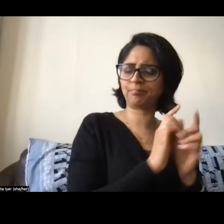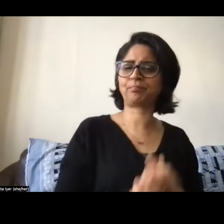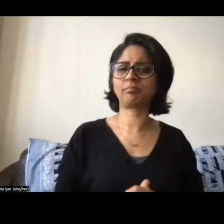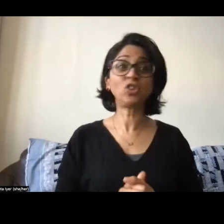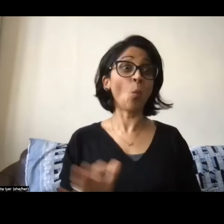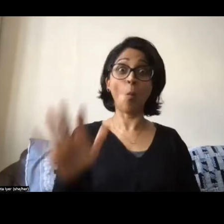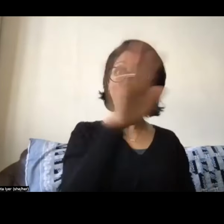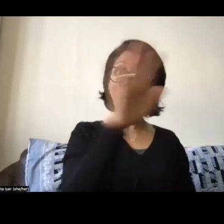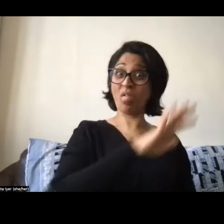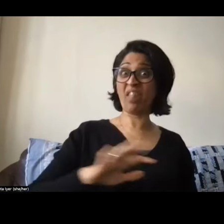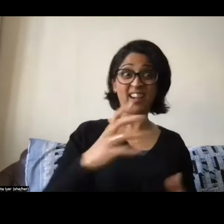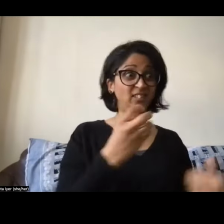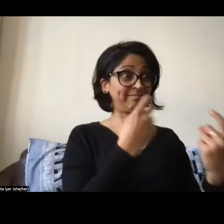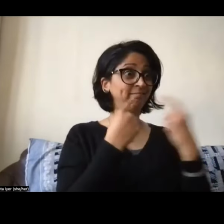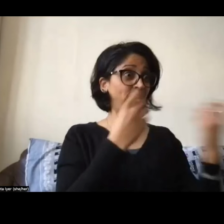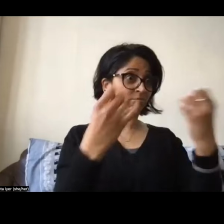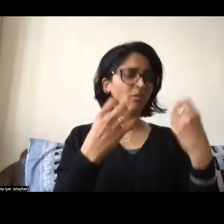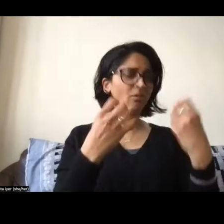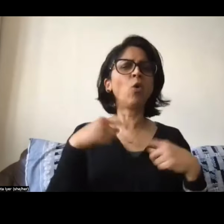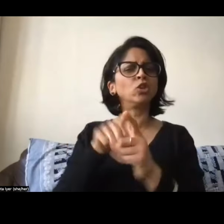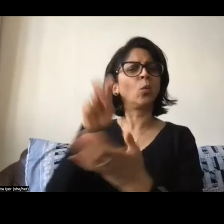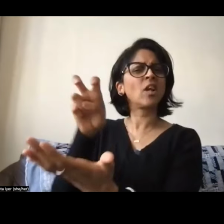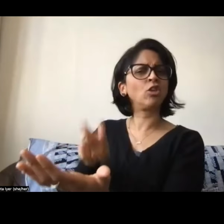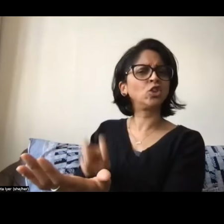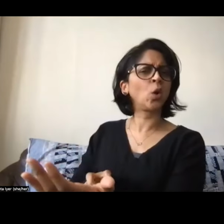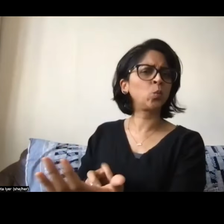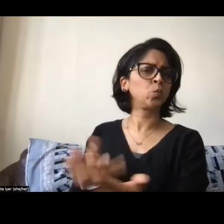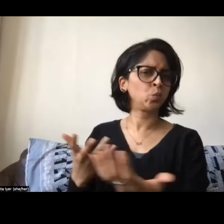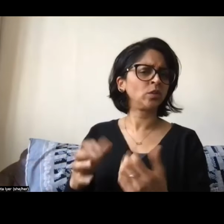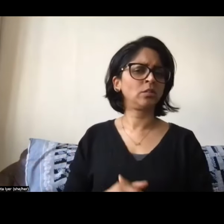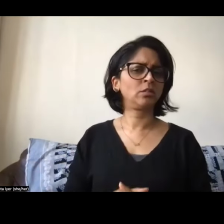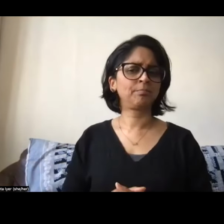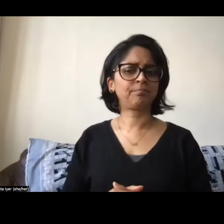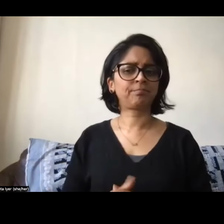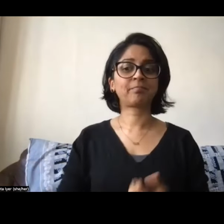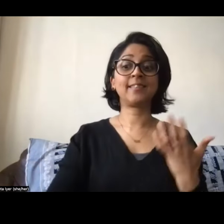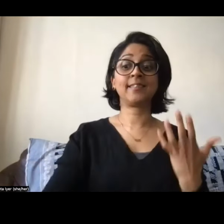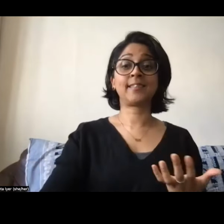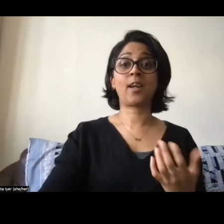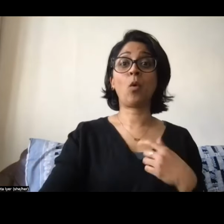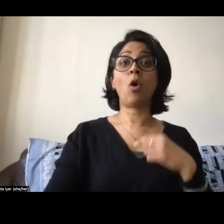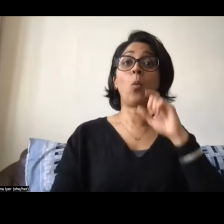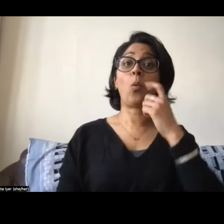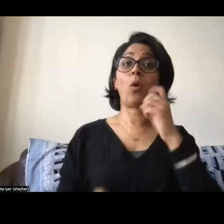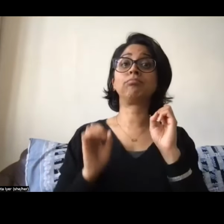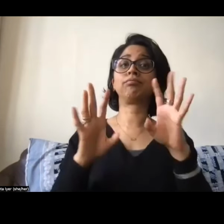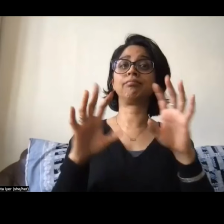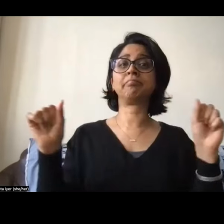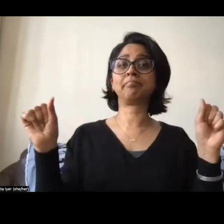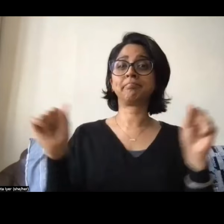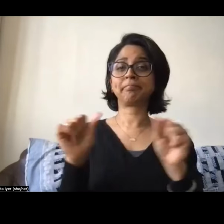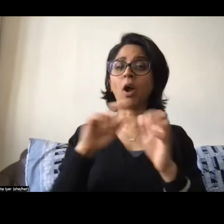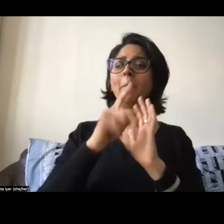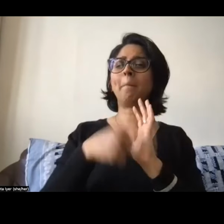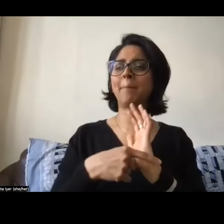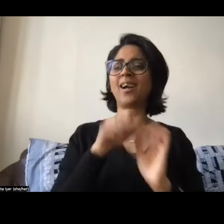very much to stay close to their narrative and close to their experiences. So I had many field notes plus all of the information that they provided